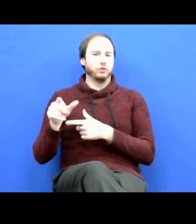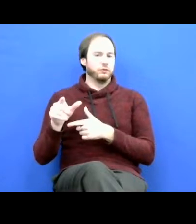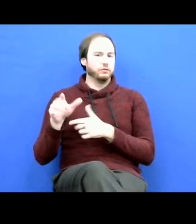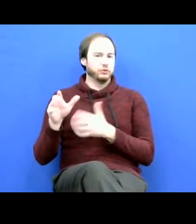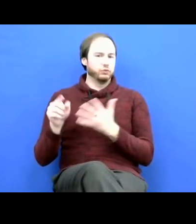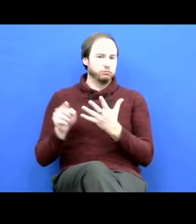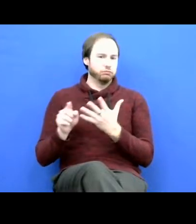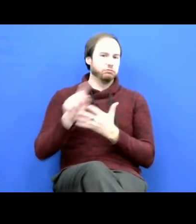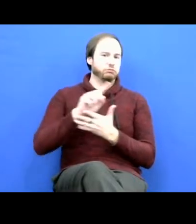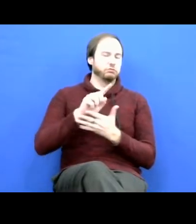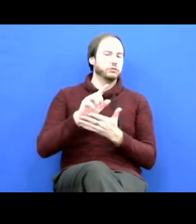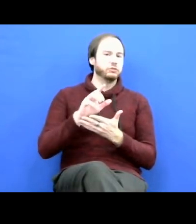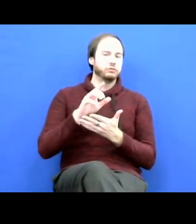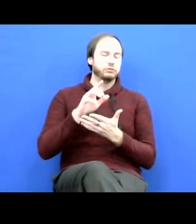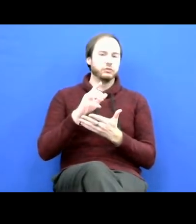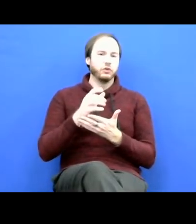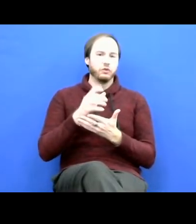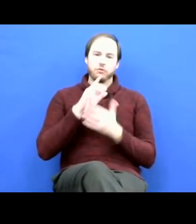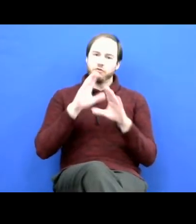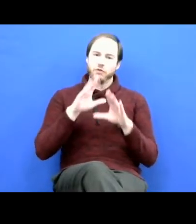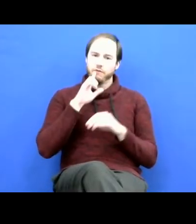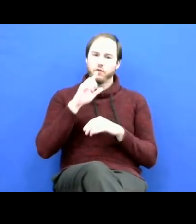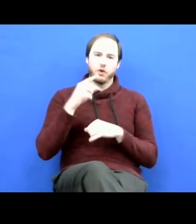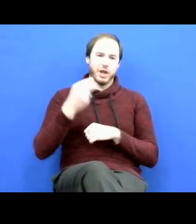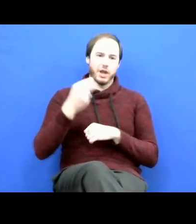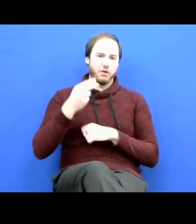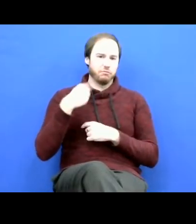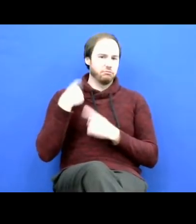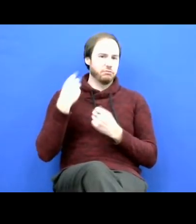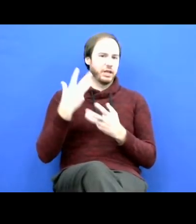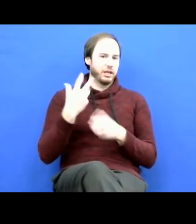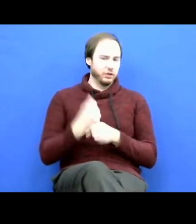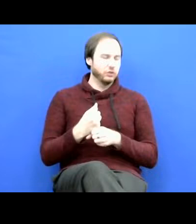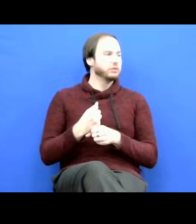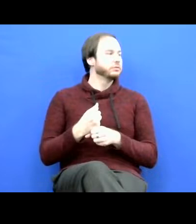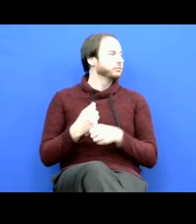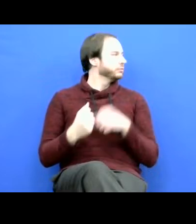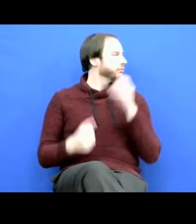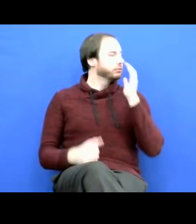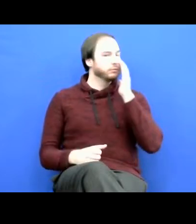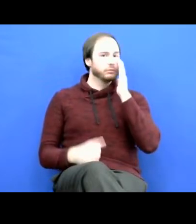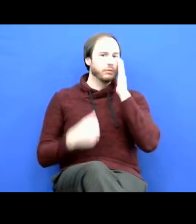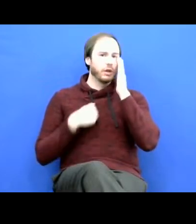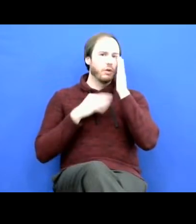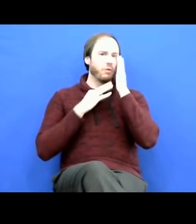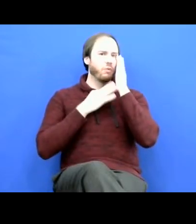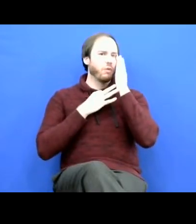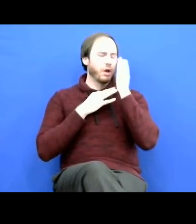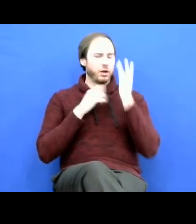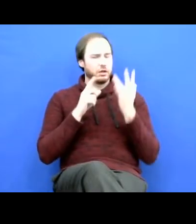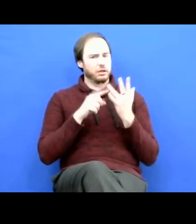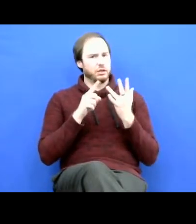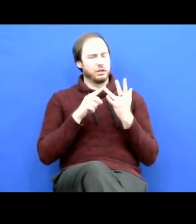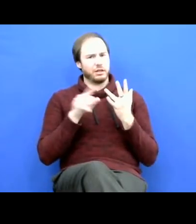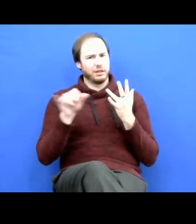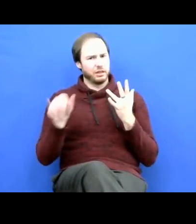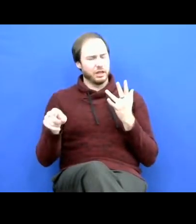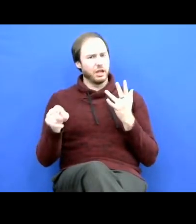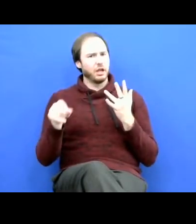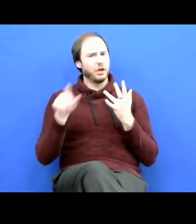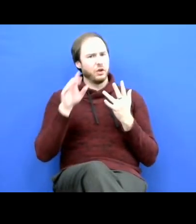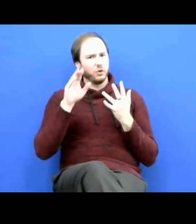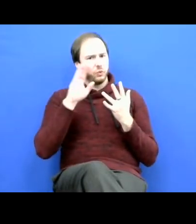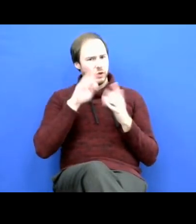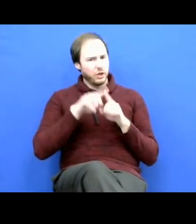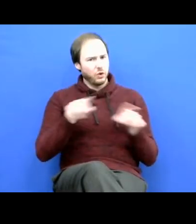doing a great job for the town for a number of years. I was just wondering if this is one of those things that ever goes